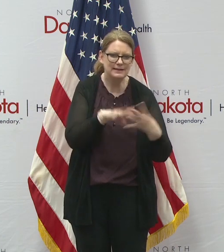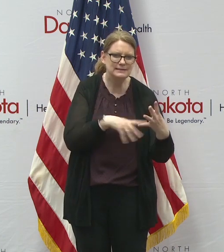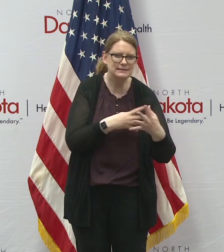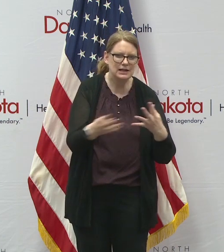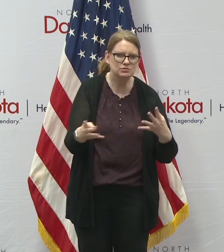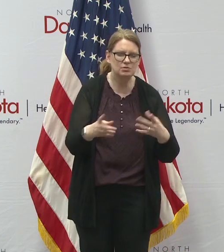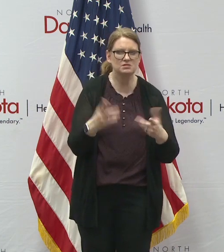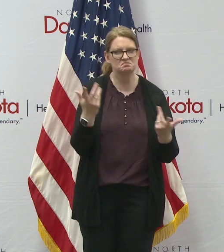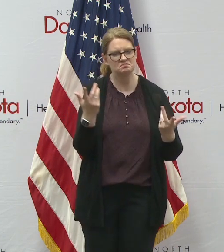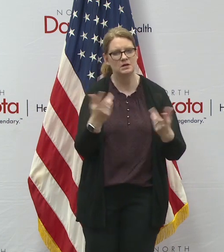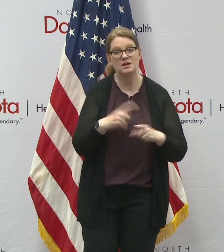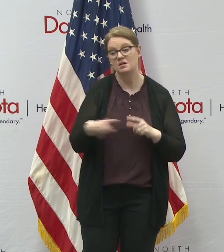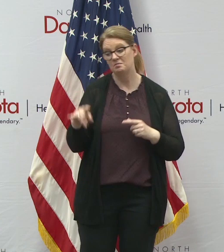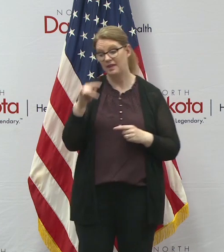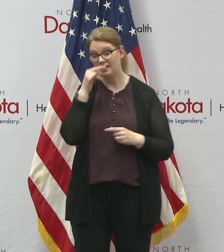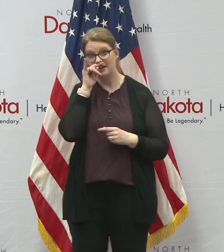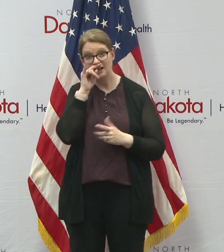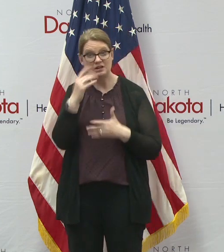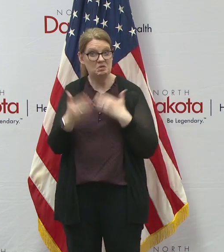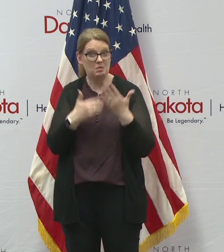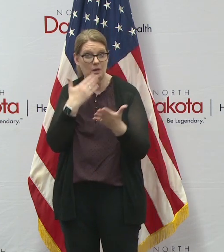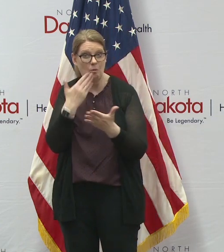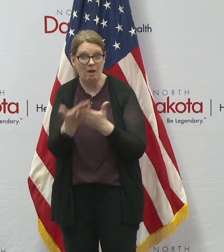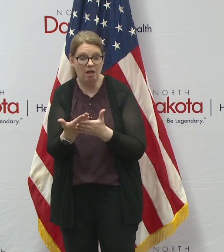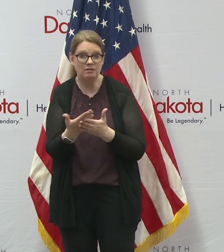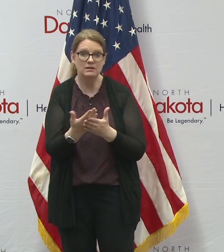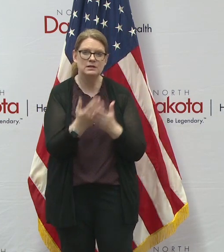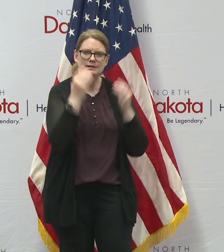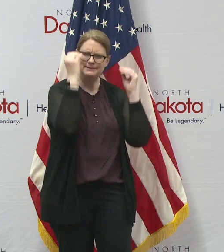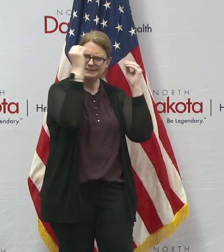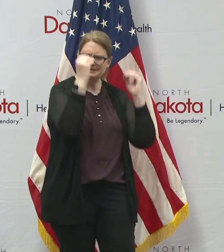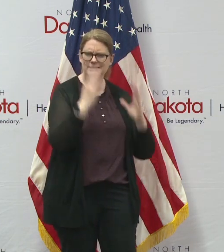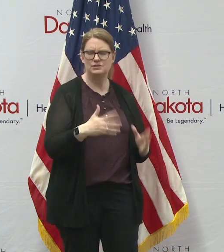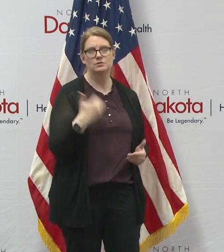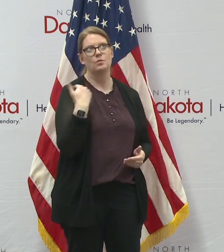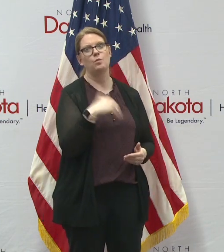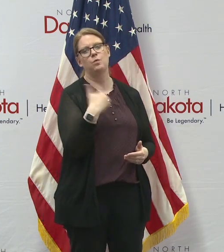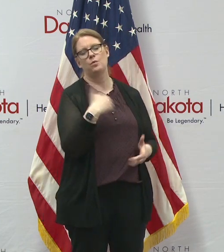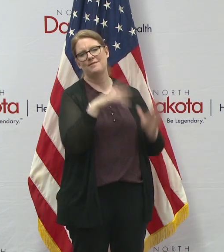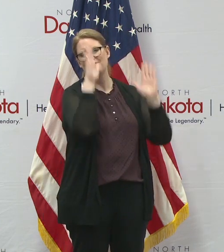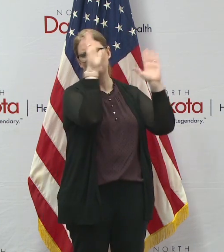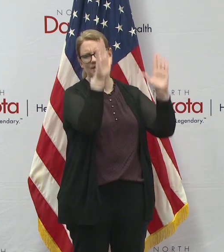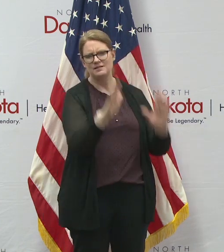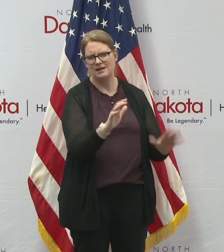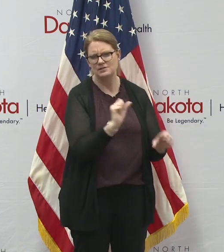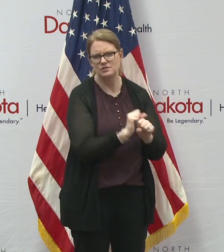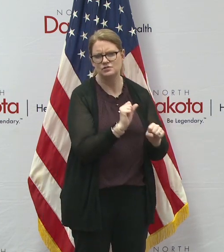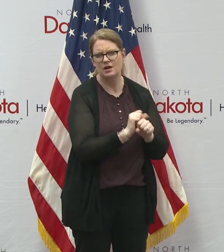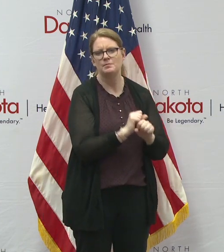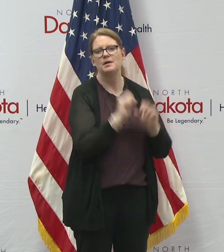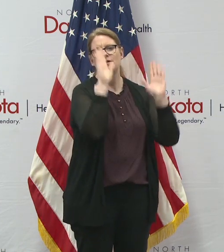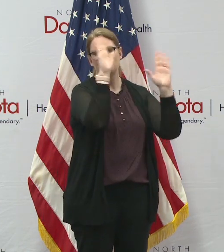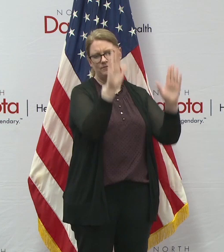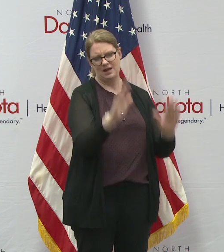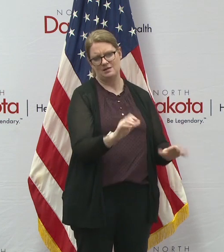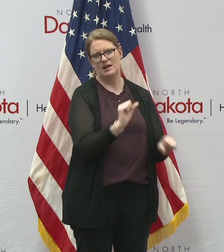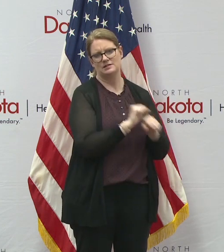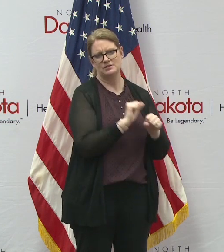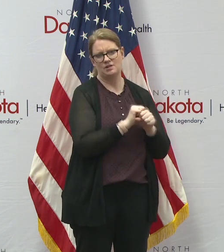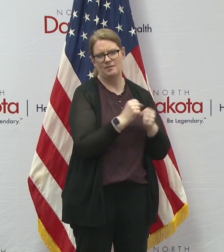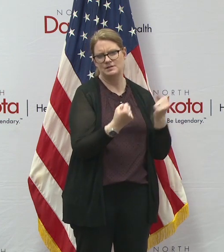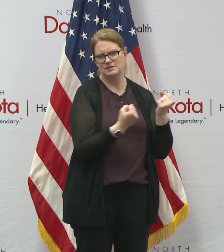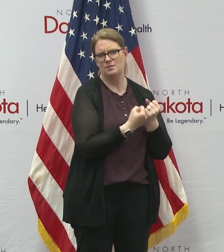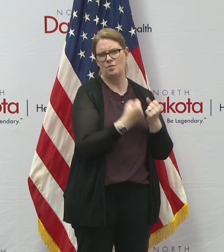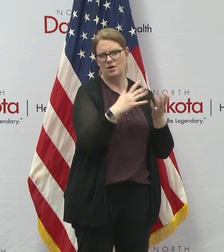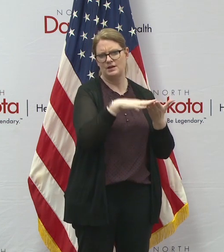instruction. But our kiddos are doing well. Our teachers are doing a fabulous, remarkable job of getting the students the support that they need. And our